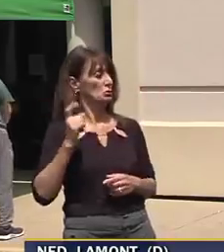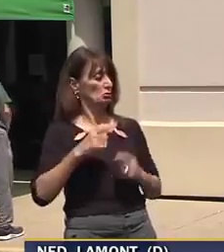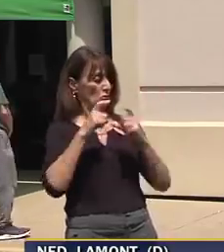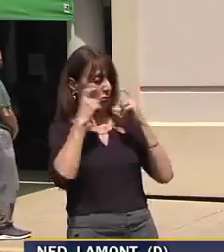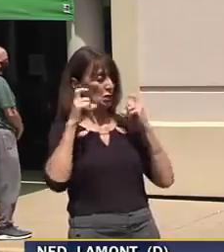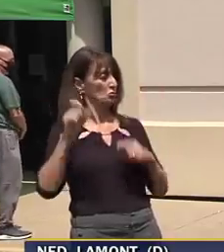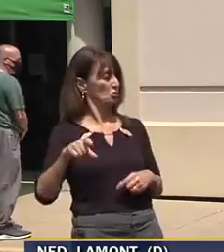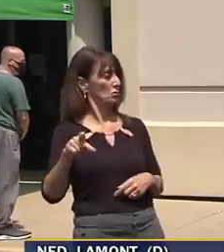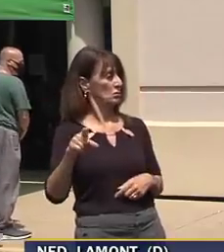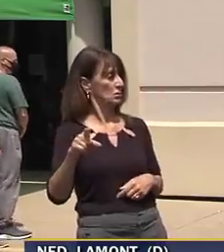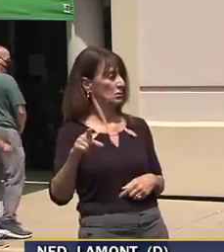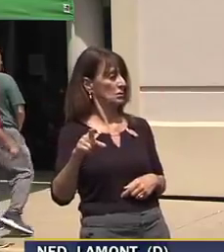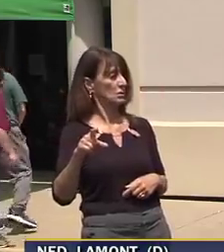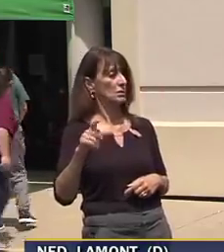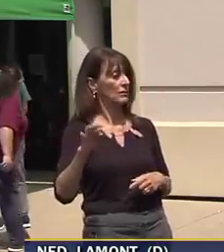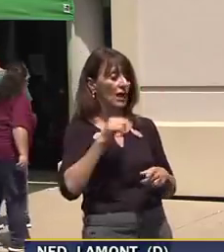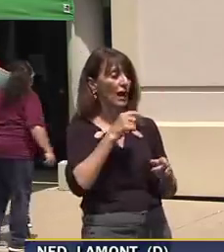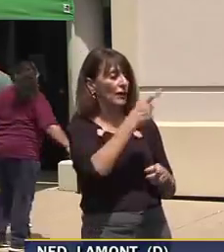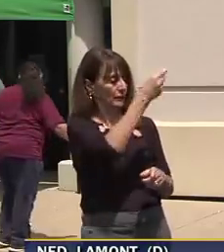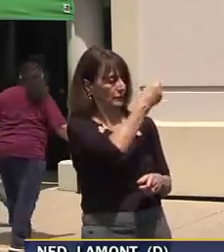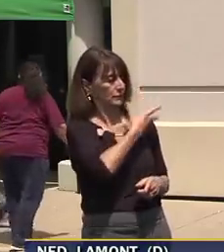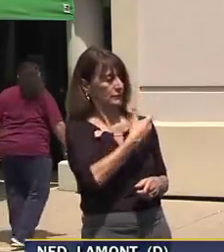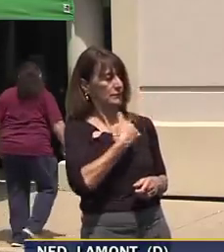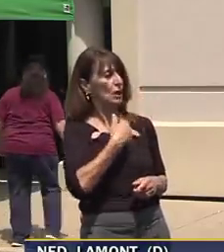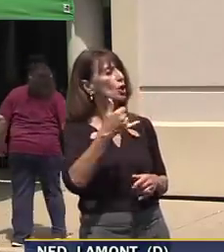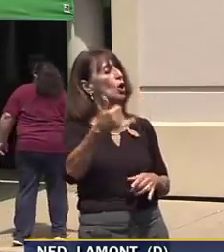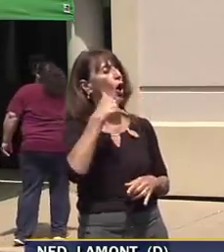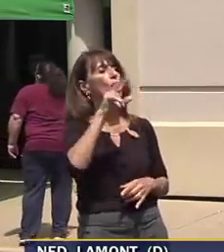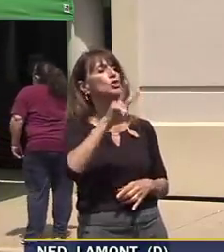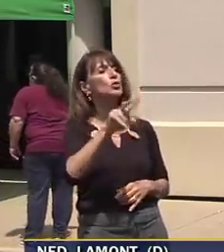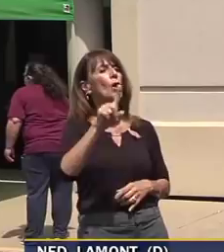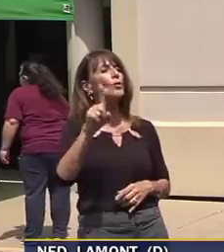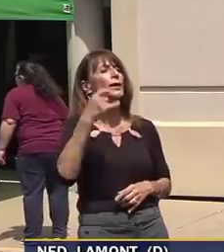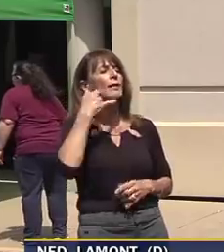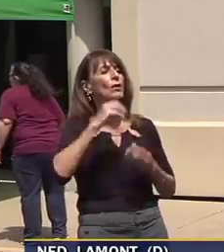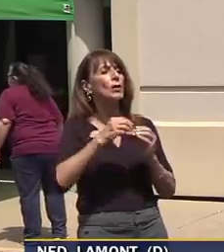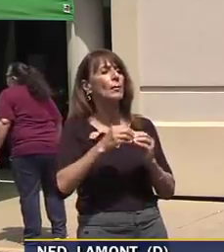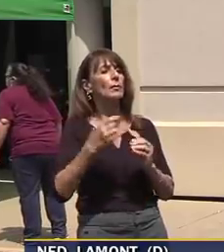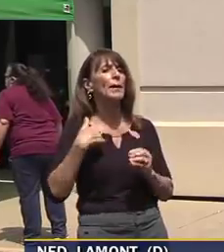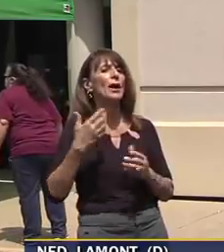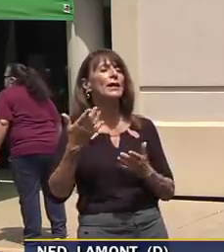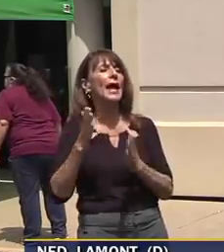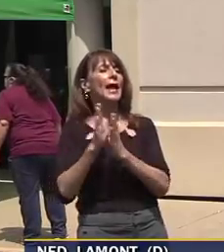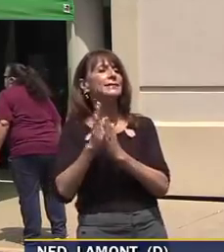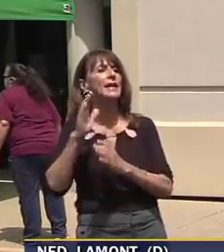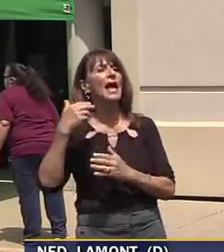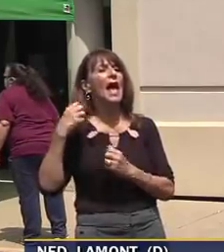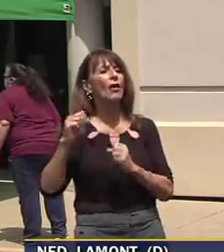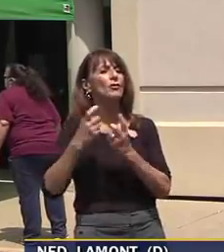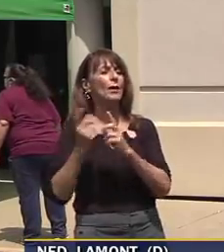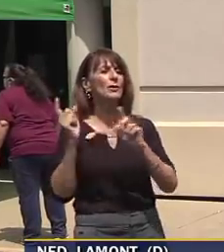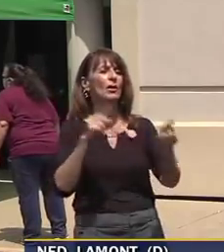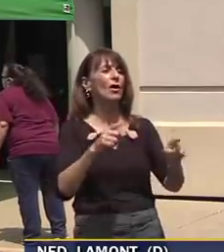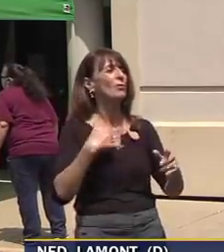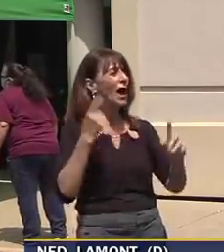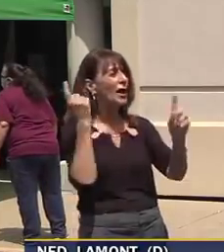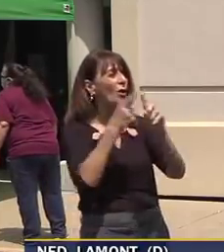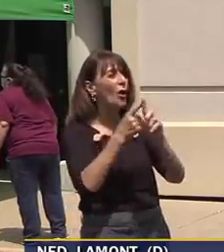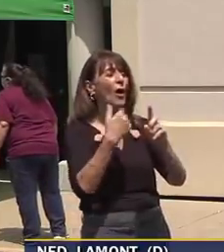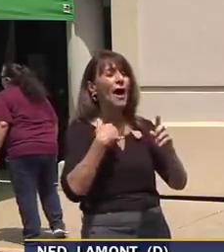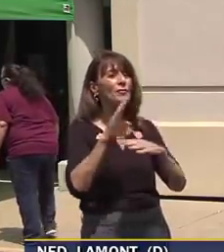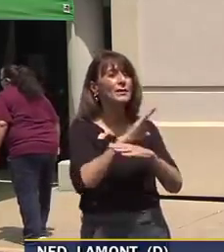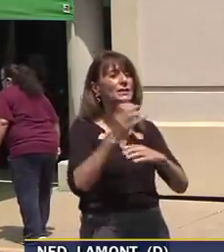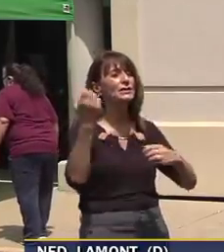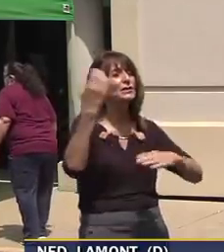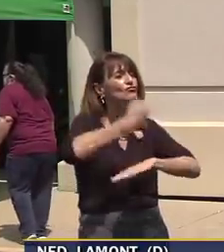mask. Otherwise, they notify us on 211. Maybe we get the local health department out there. I'm not looking to close anybody down. I'm trying to